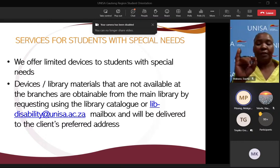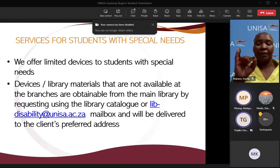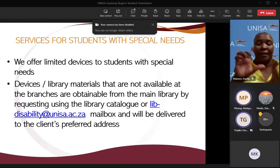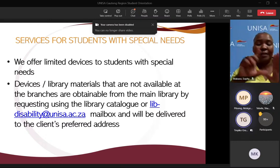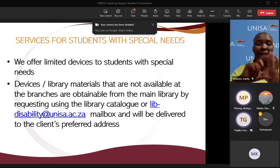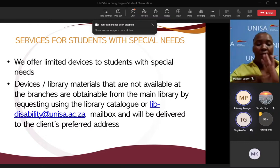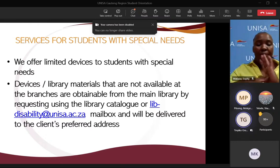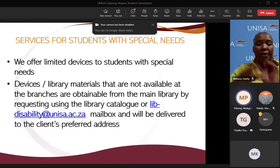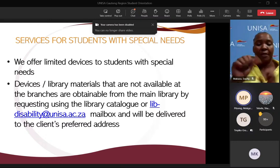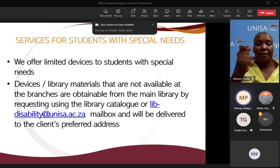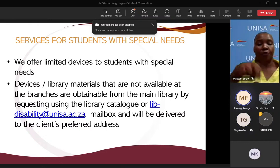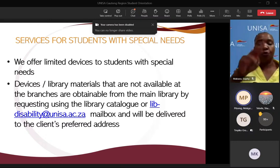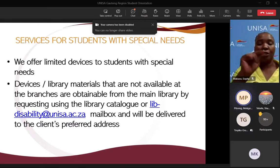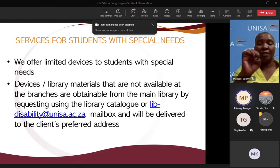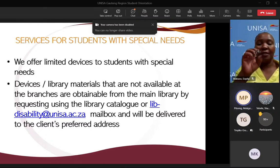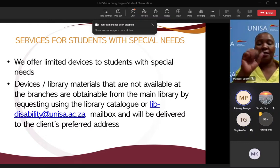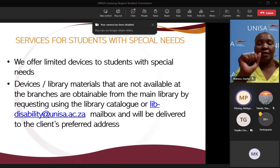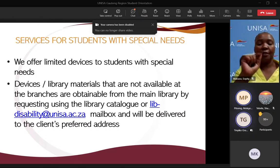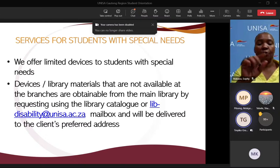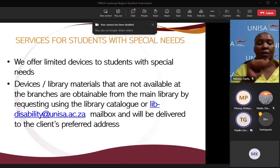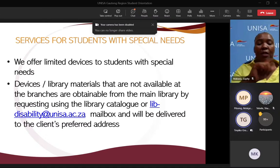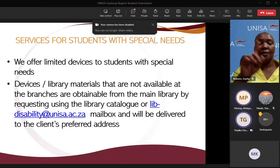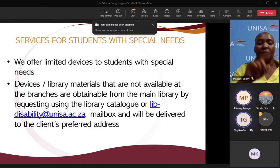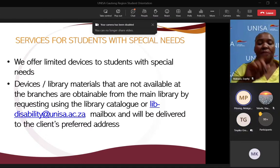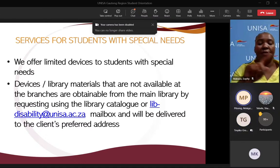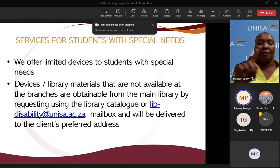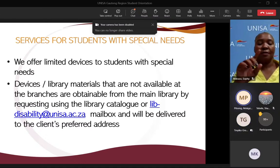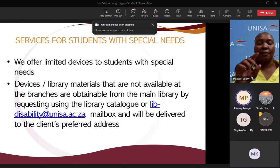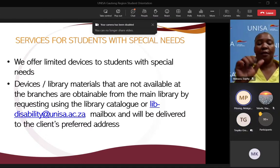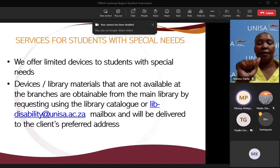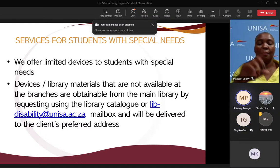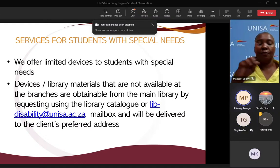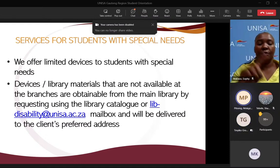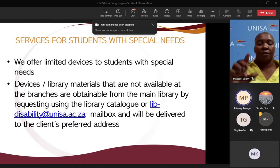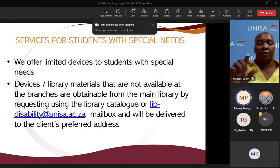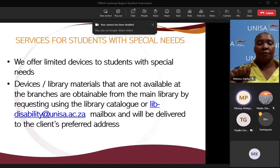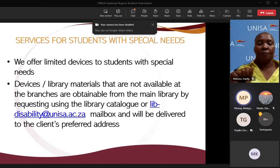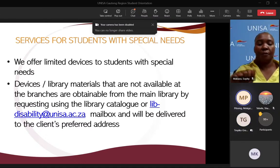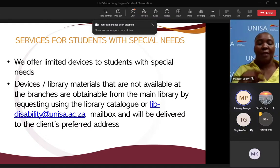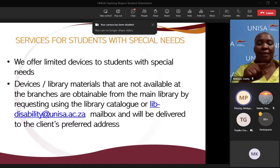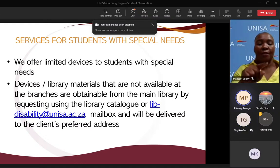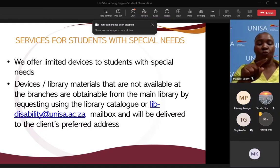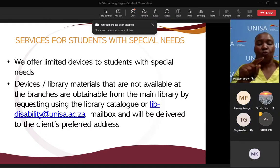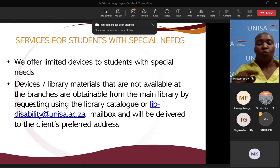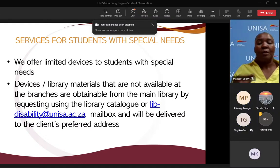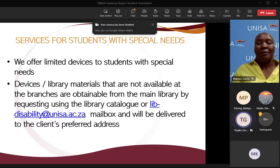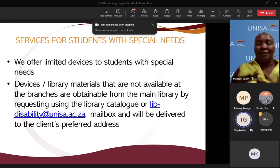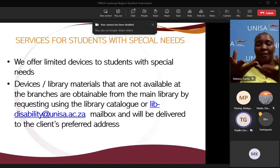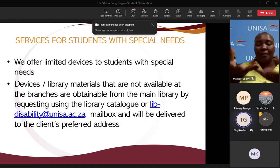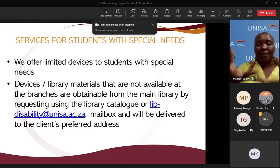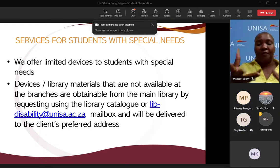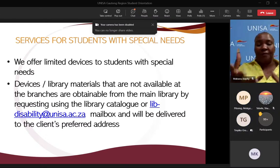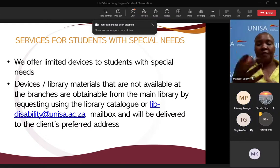and the materials that are requested will be delivered to the client's preferred address